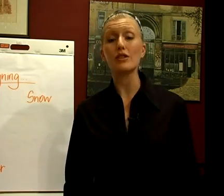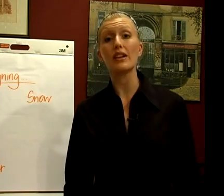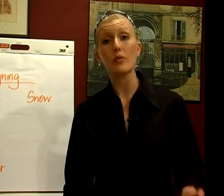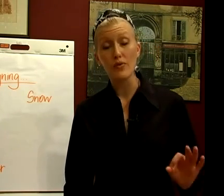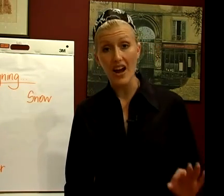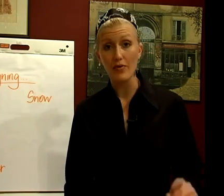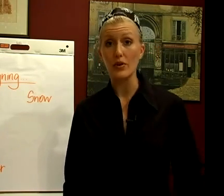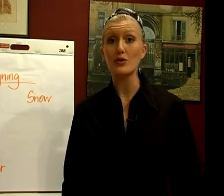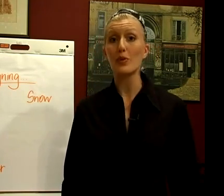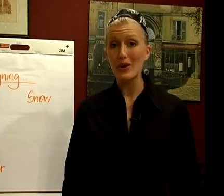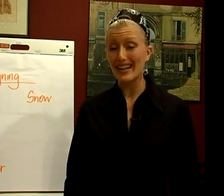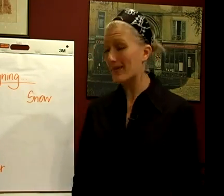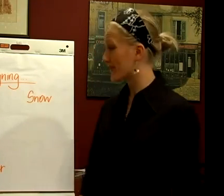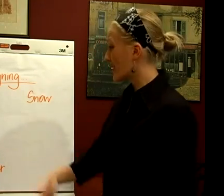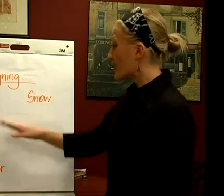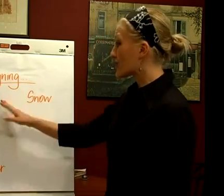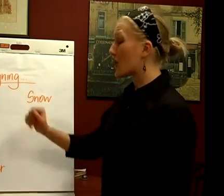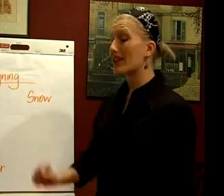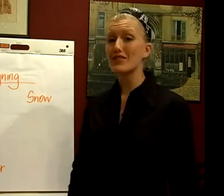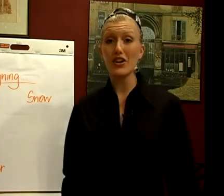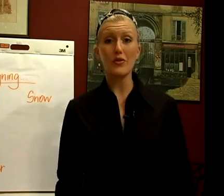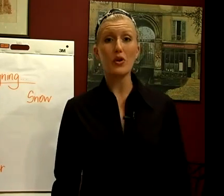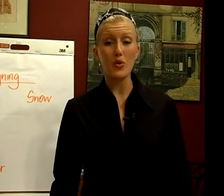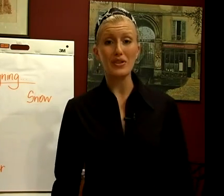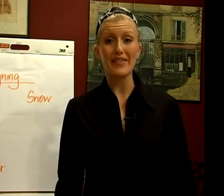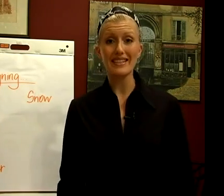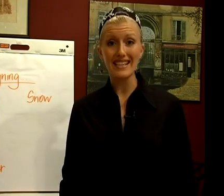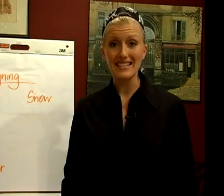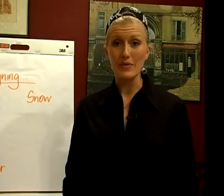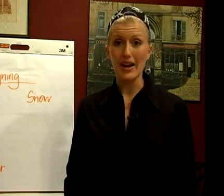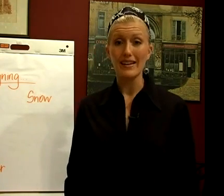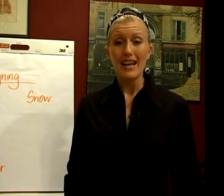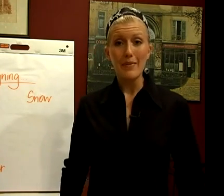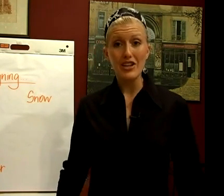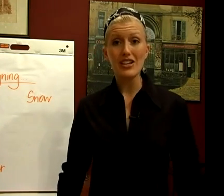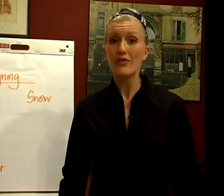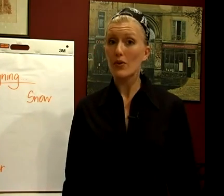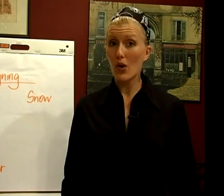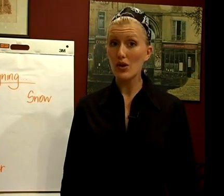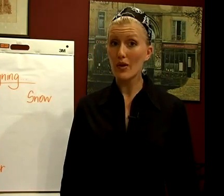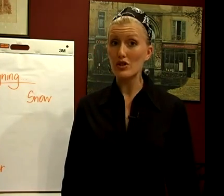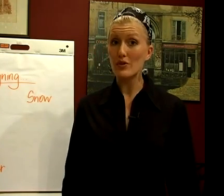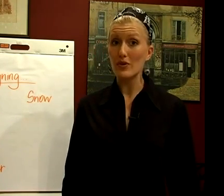learning 5 words per clip. So let's start off with cold. That's an easy one. Imagine if you were cold, what would you be doing? You'd